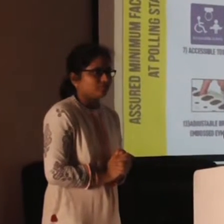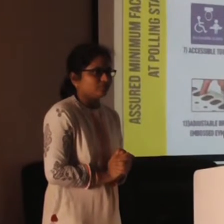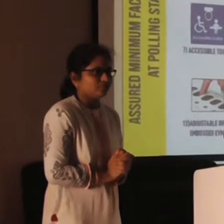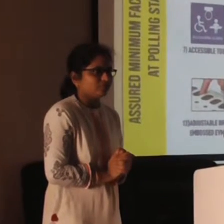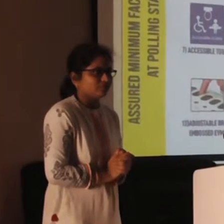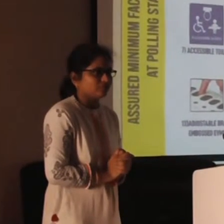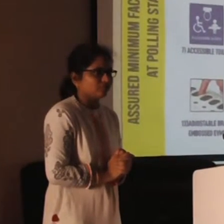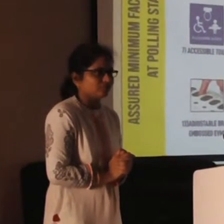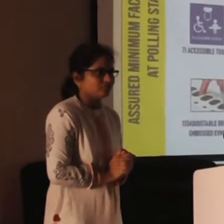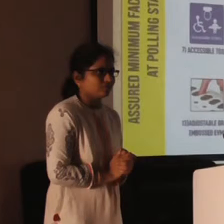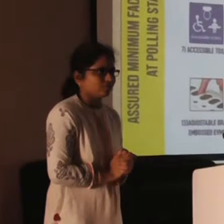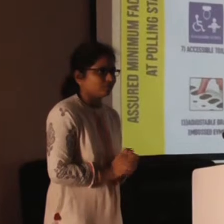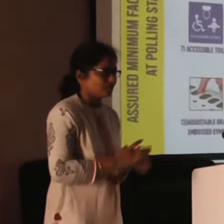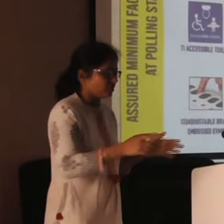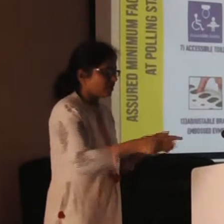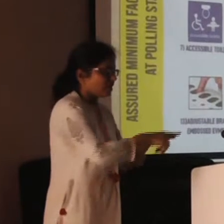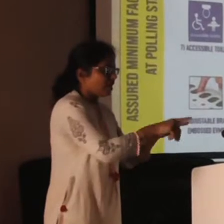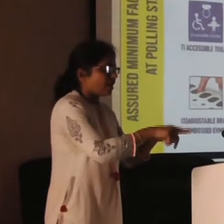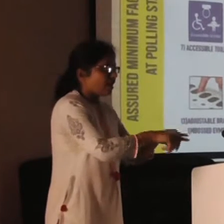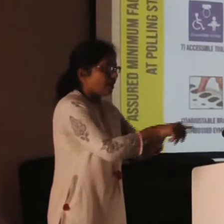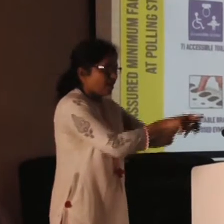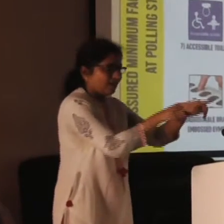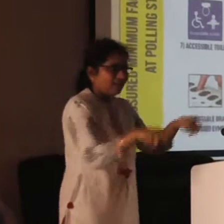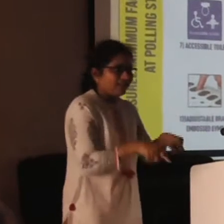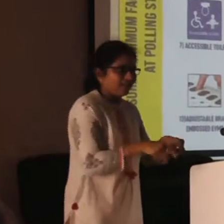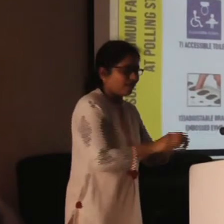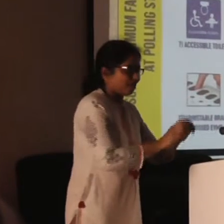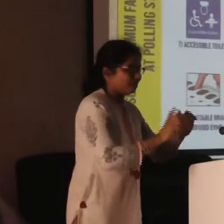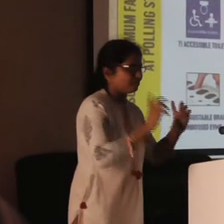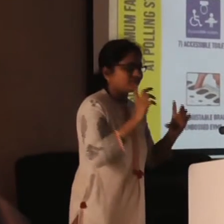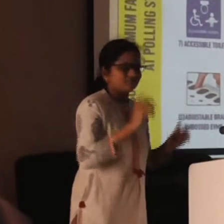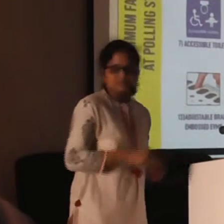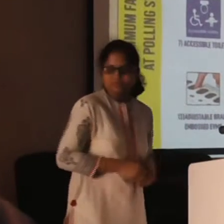adjustable pre and post EVMs,